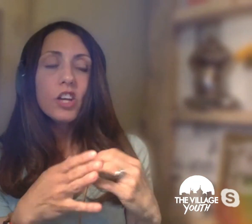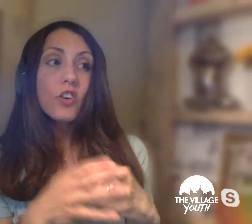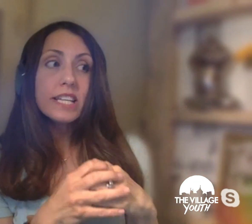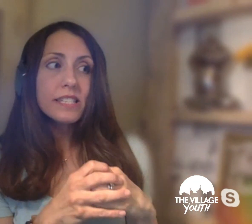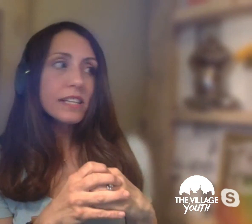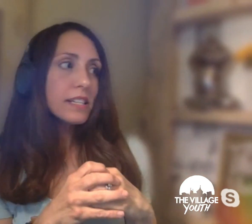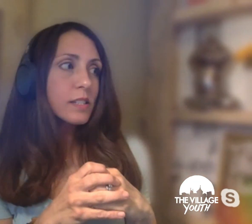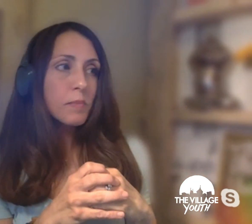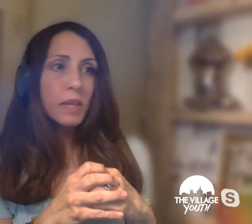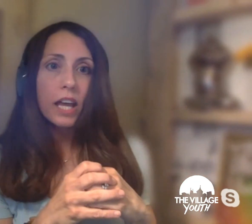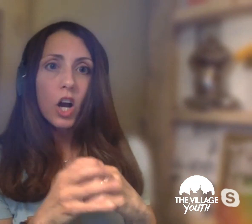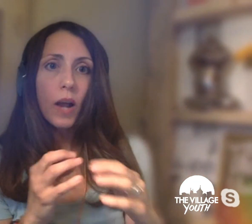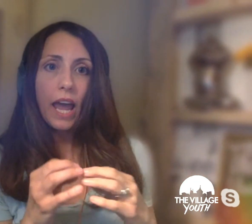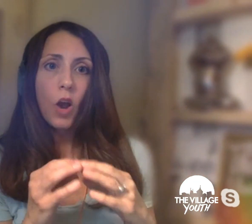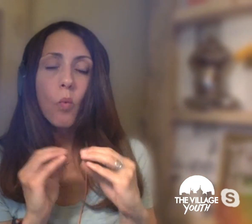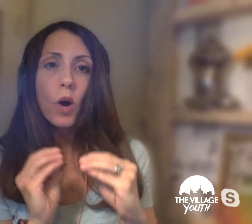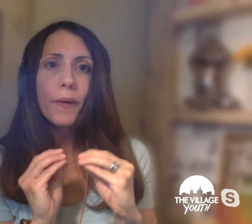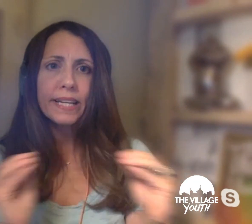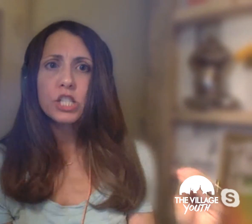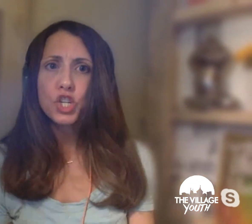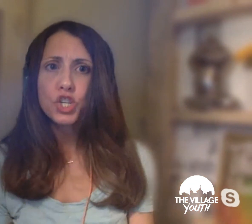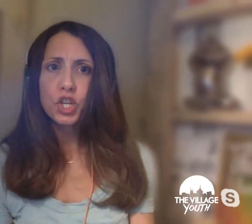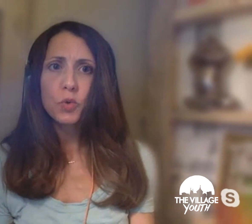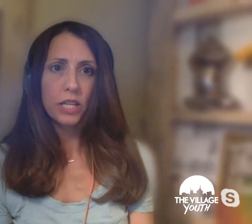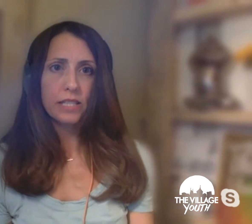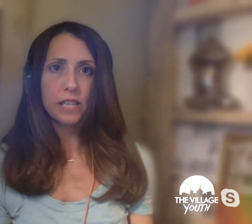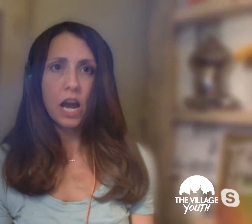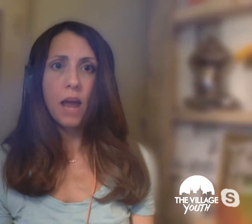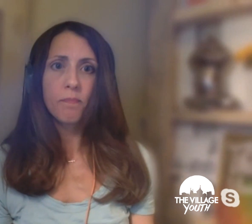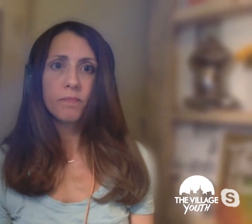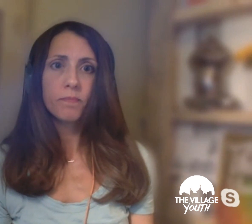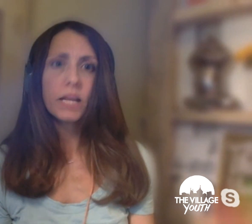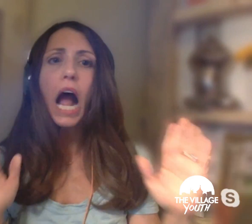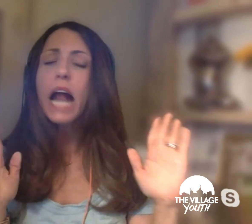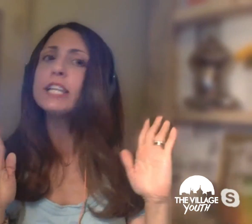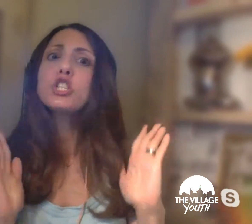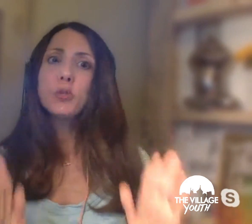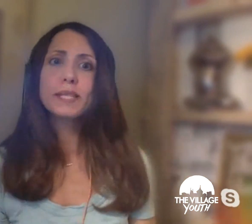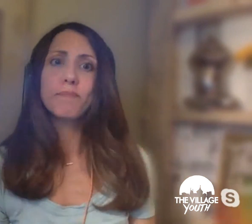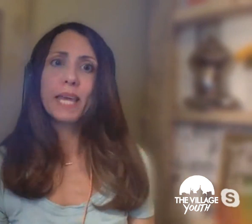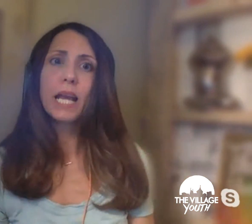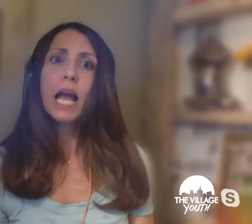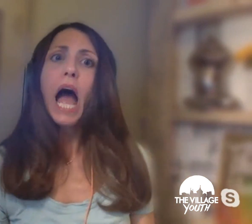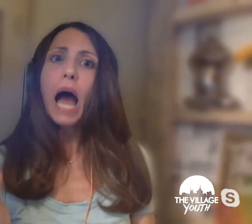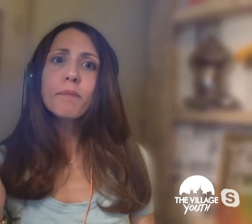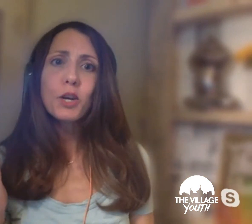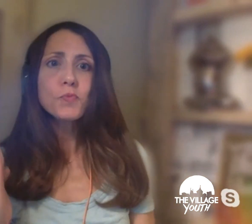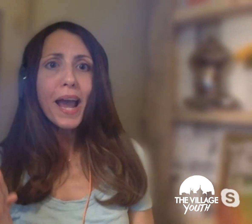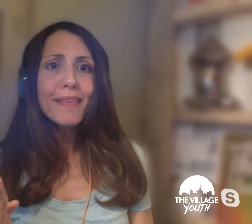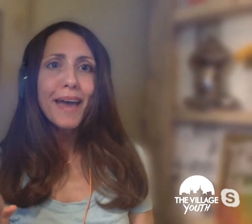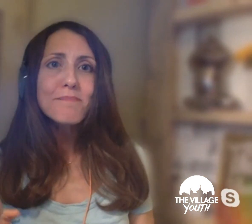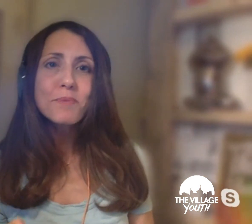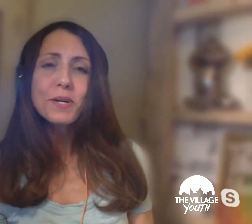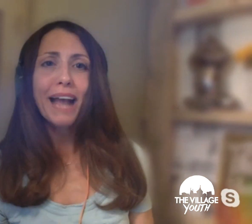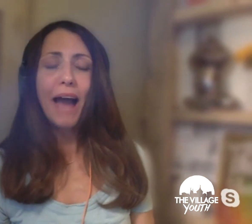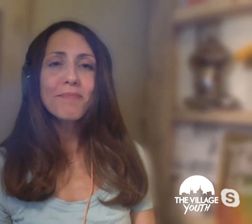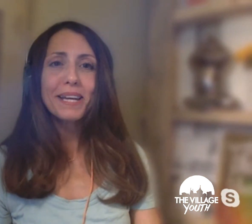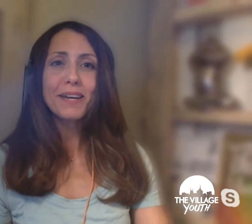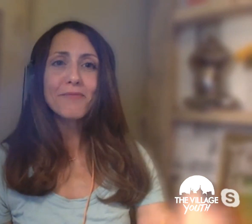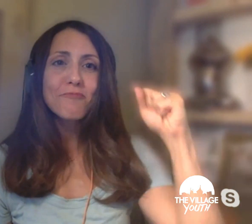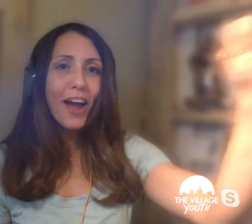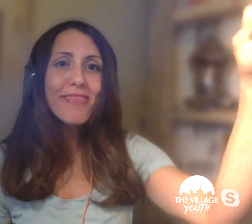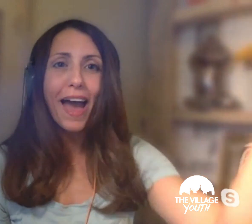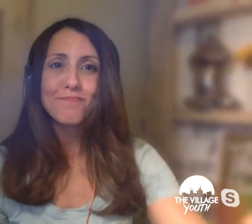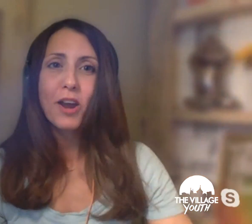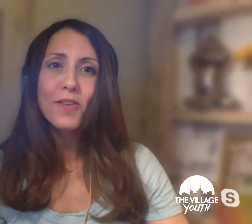you know, your instinct is to be like, okay, what do I need to do during this time? Like, I need to do something. I'm going to write that book. I'm